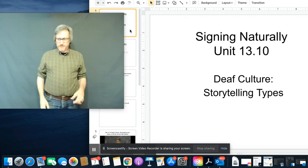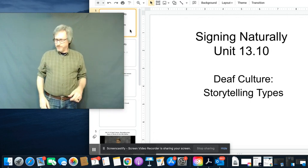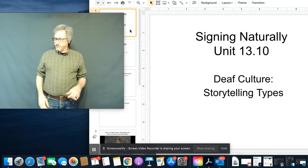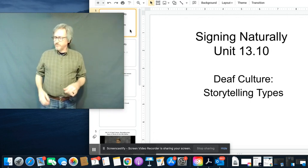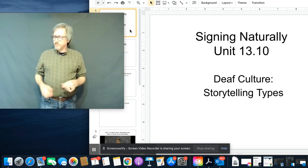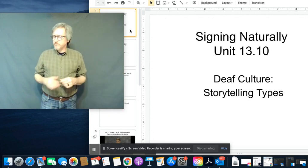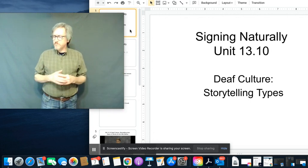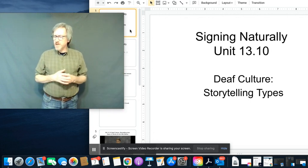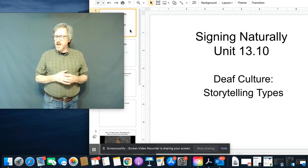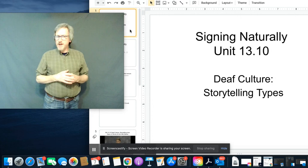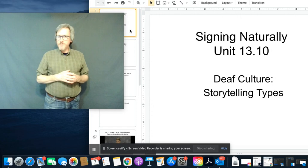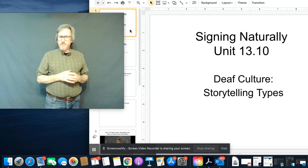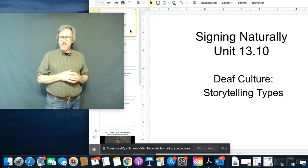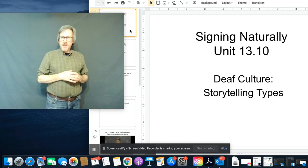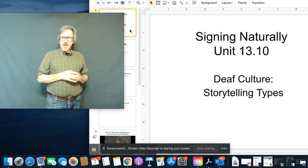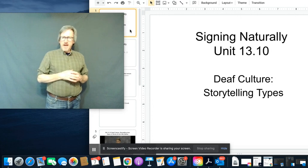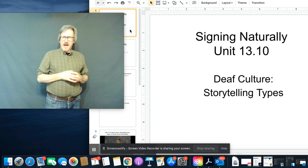novelty.